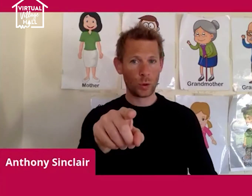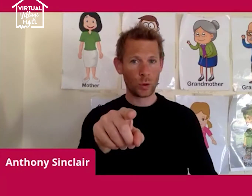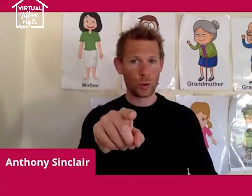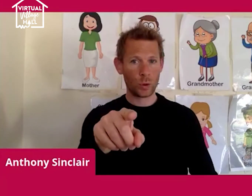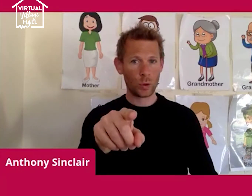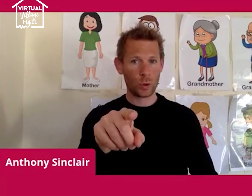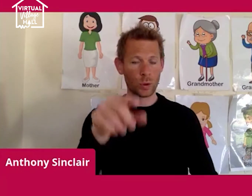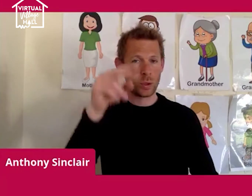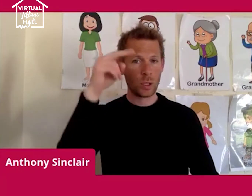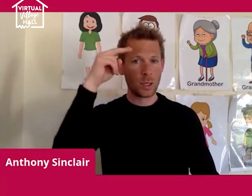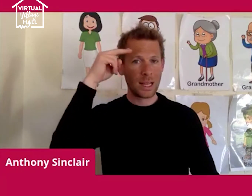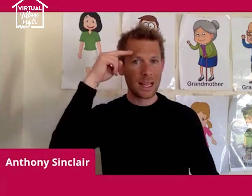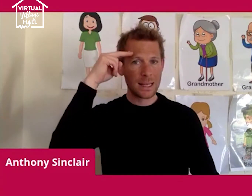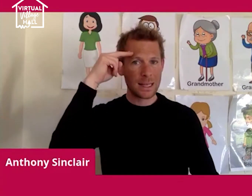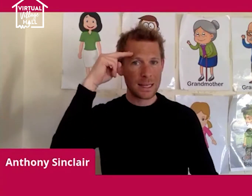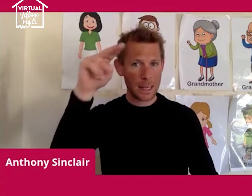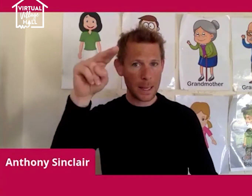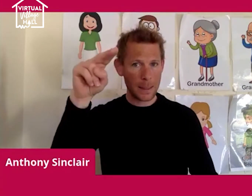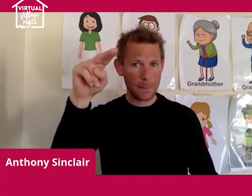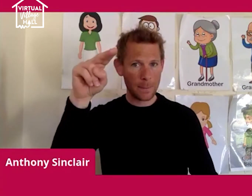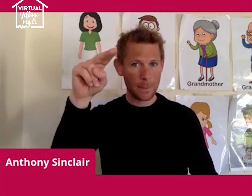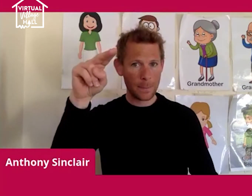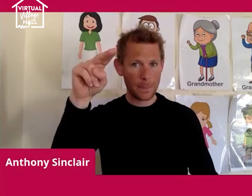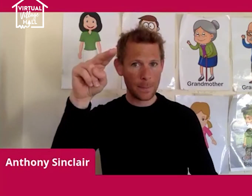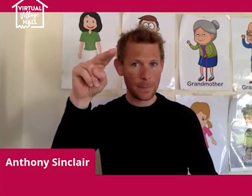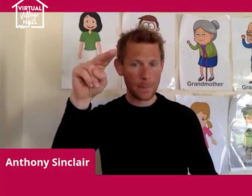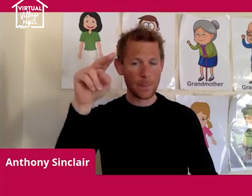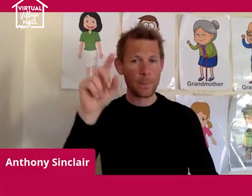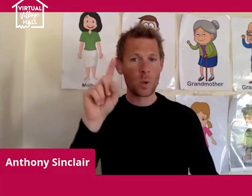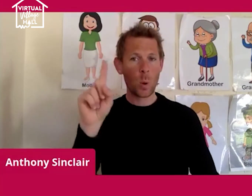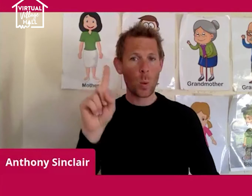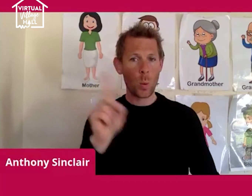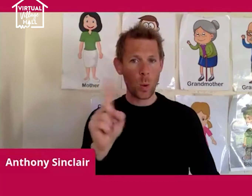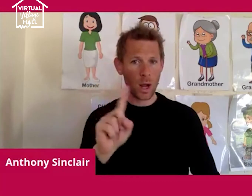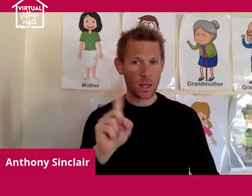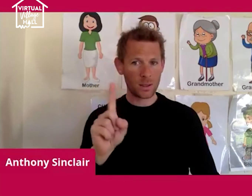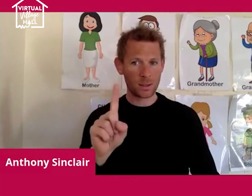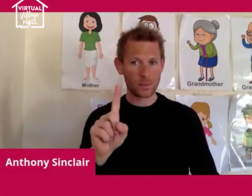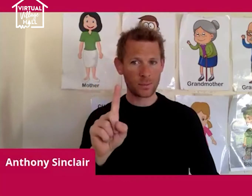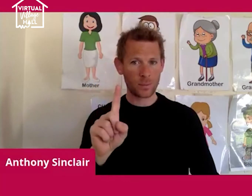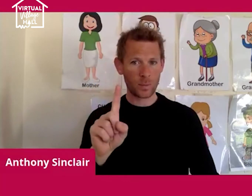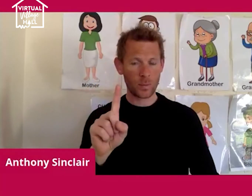you, so your, name what?